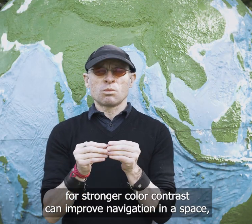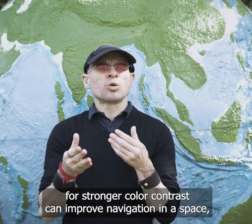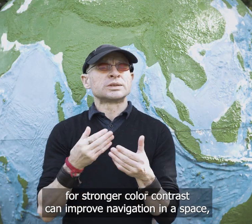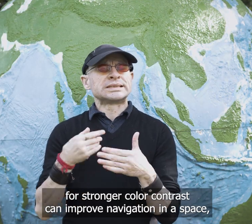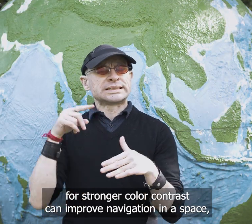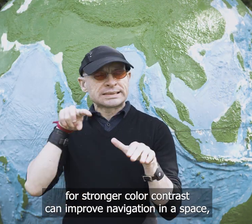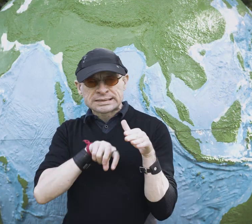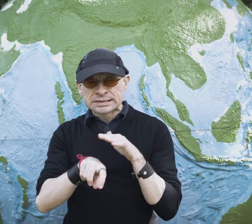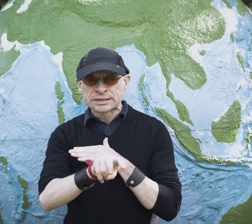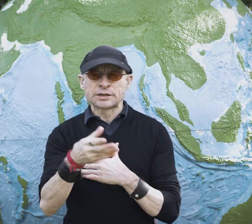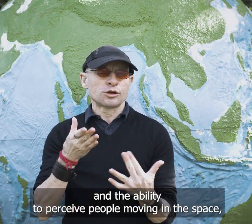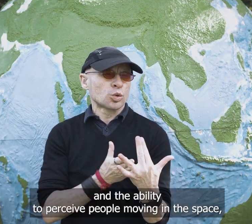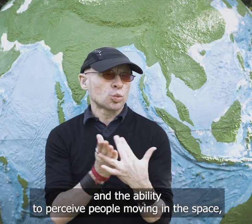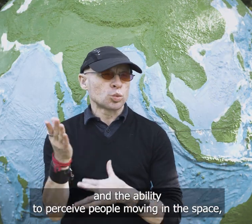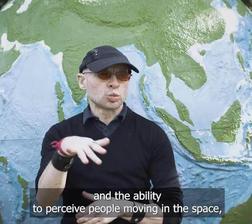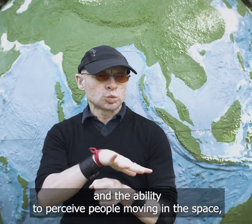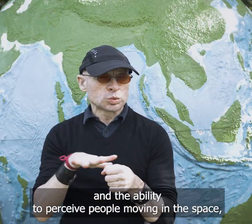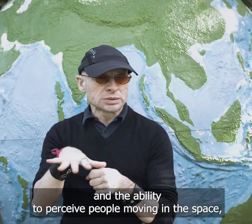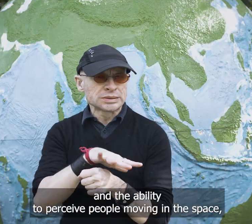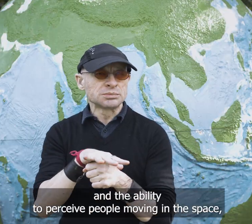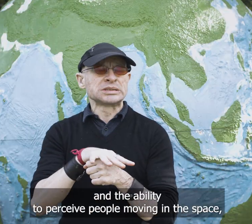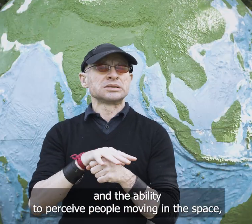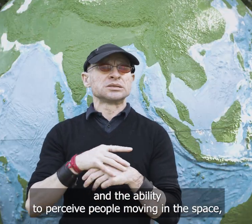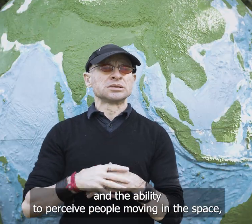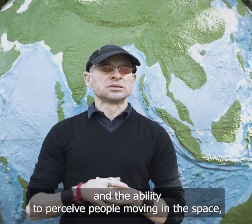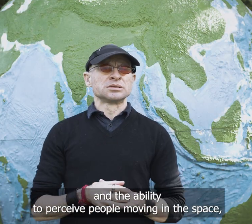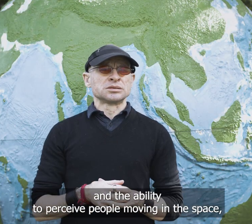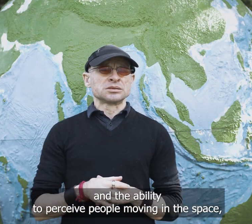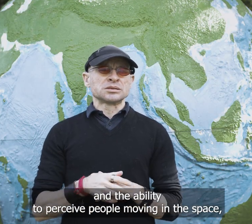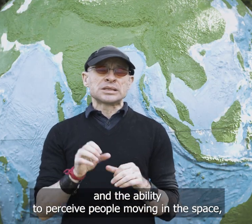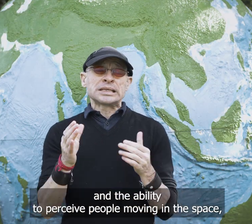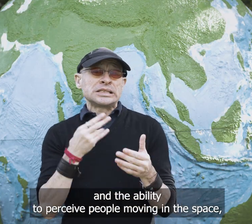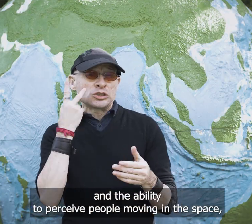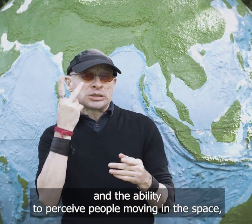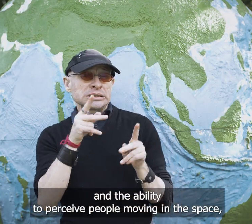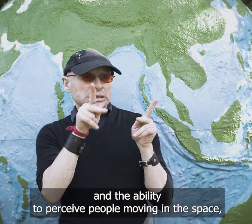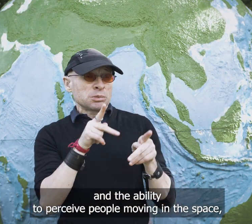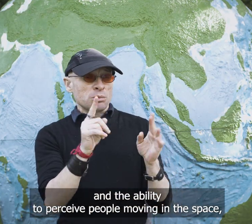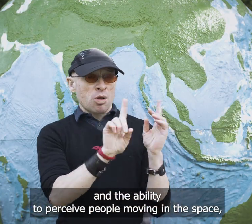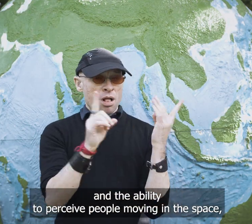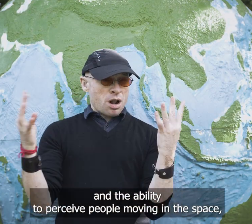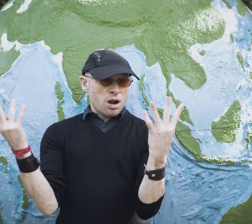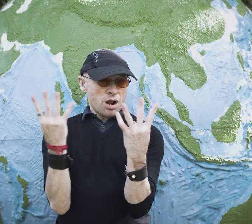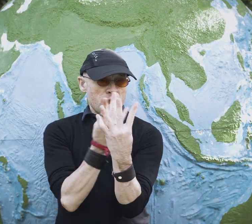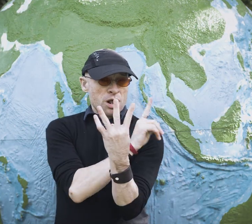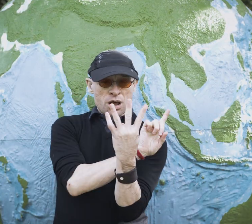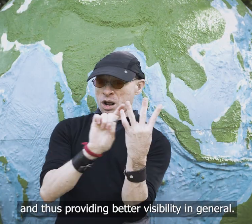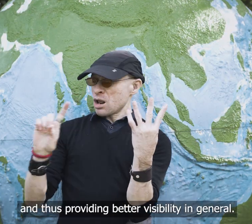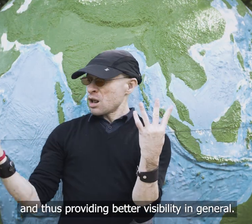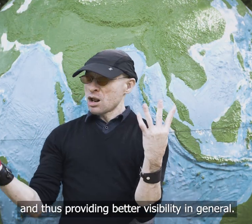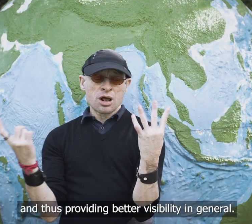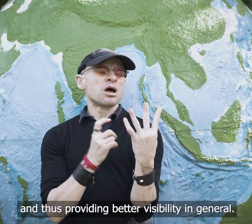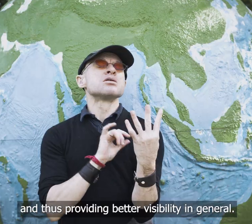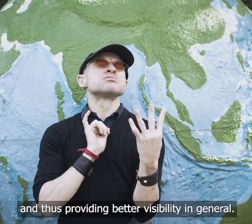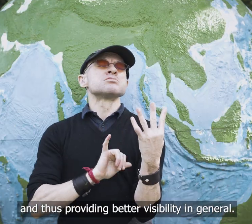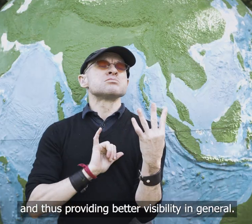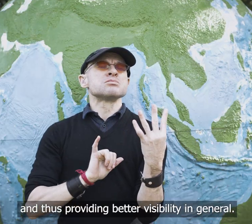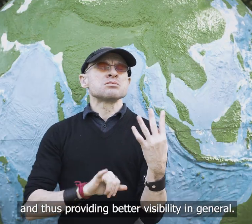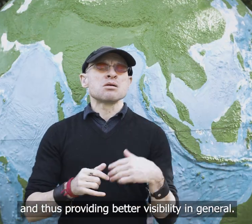in a space and the ability to perceive people moving in the space, and thus providing